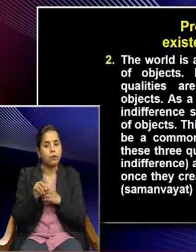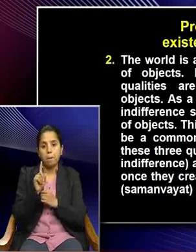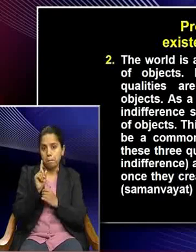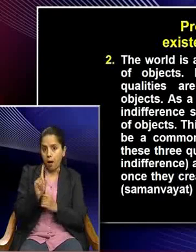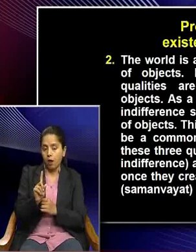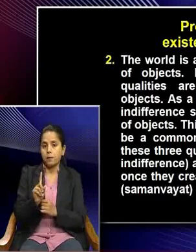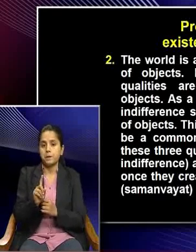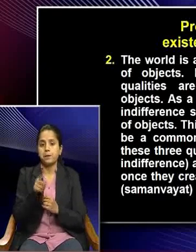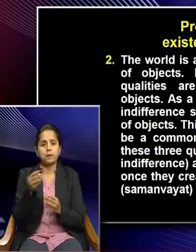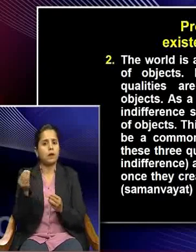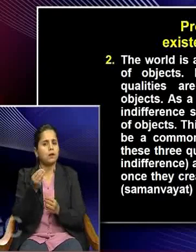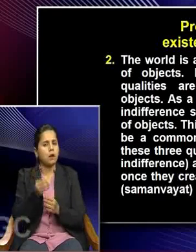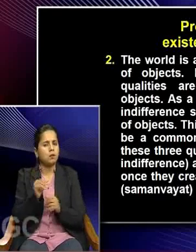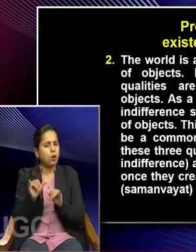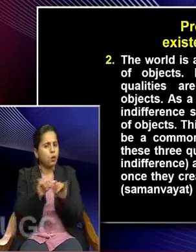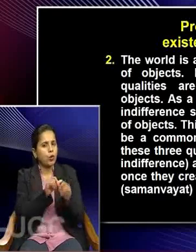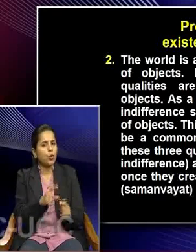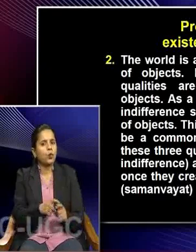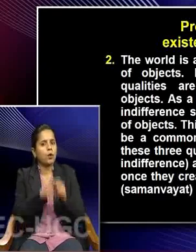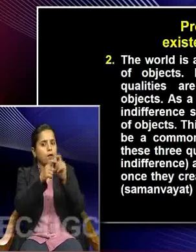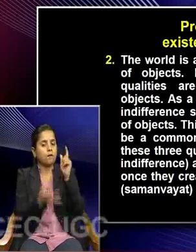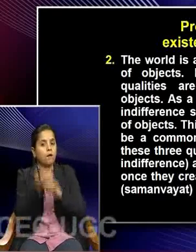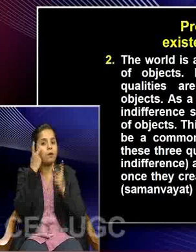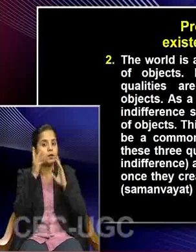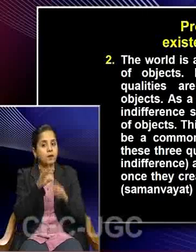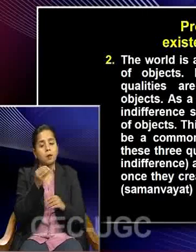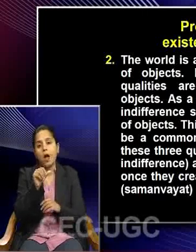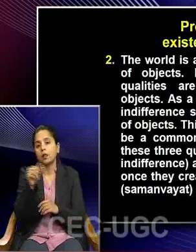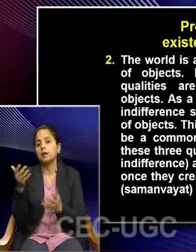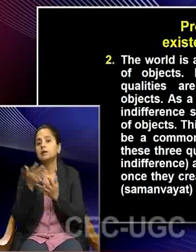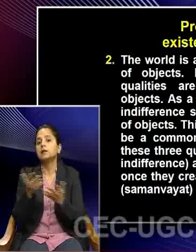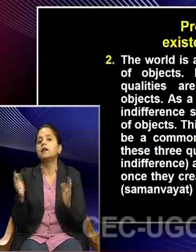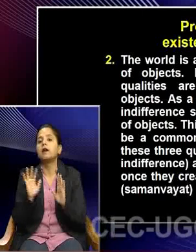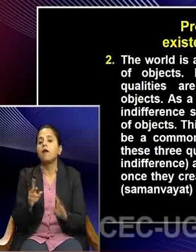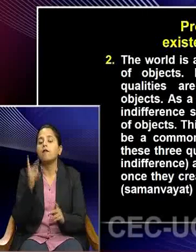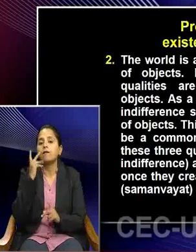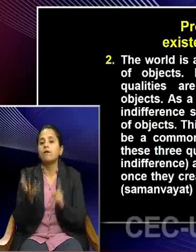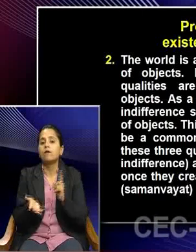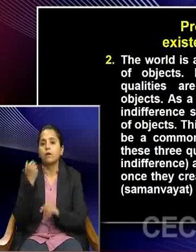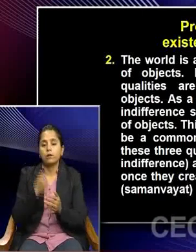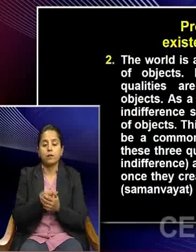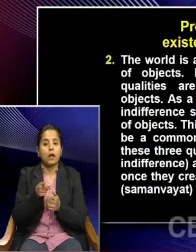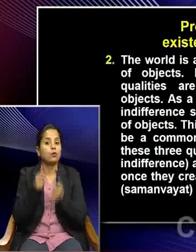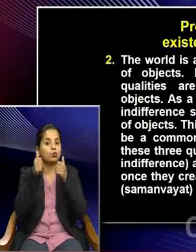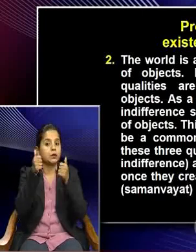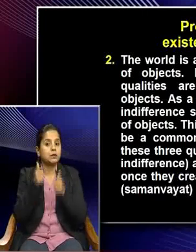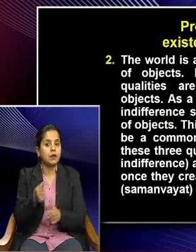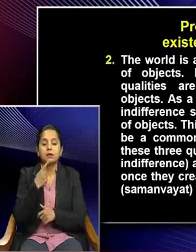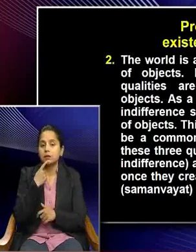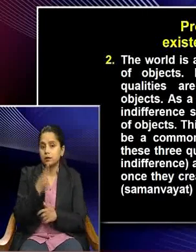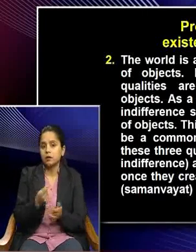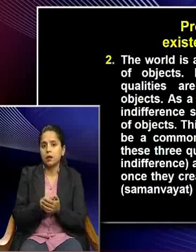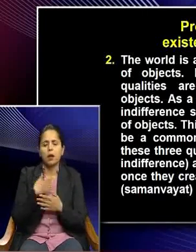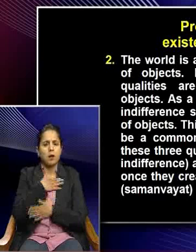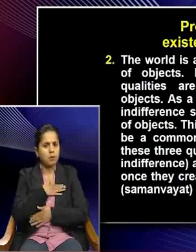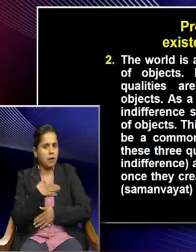However, some common qualities are found among all the objects. As a result,